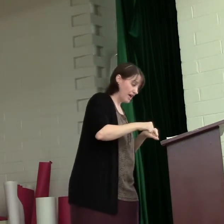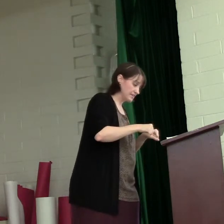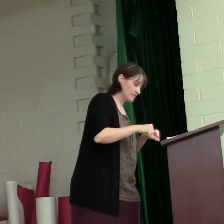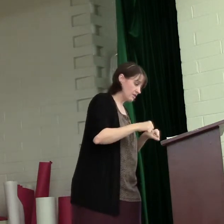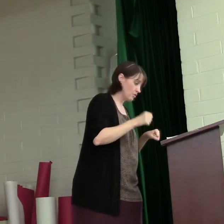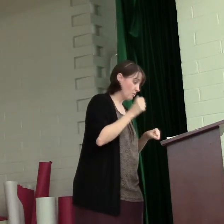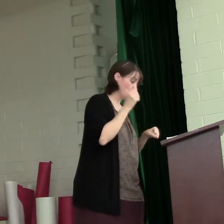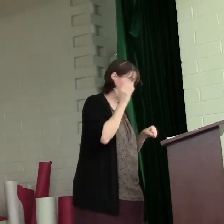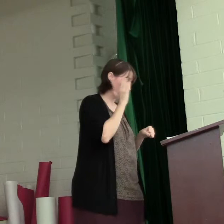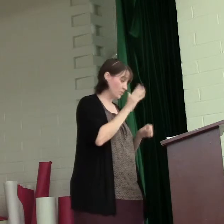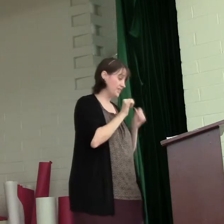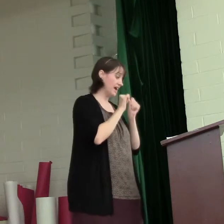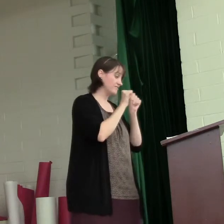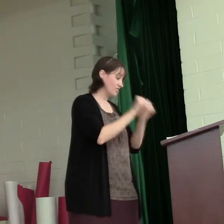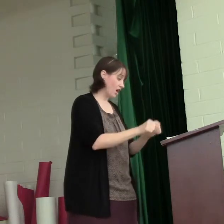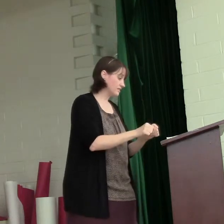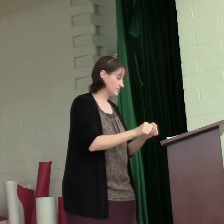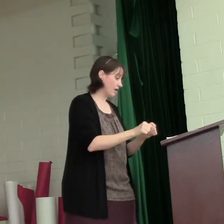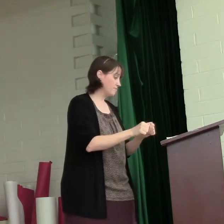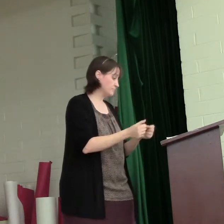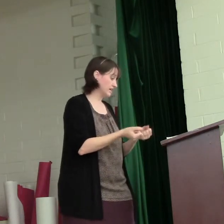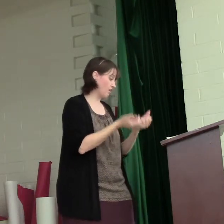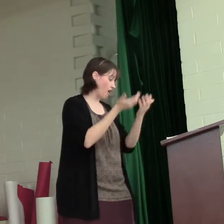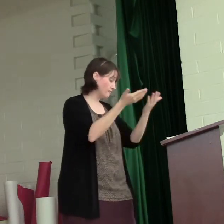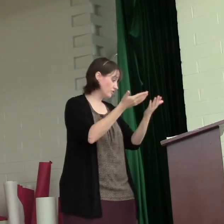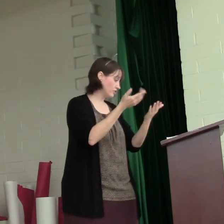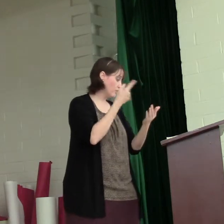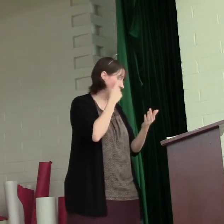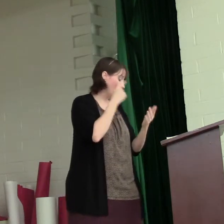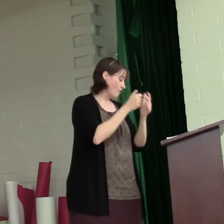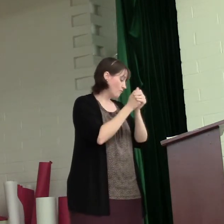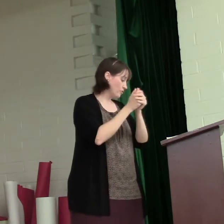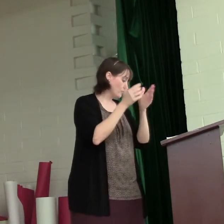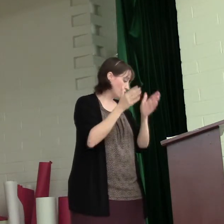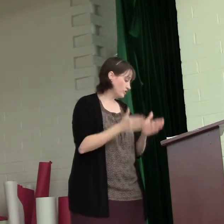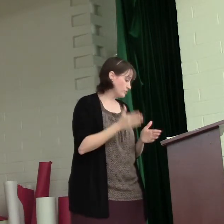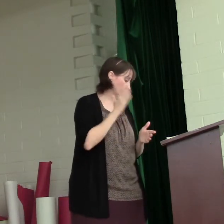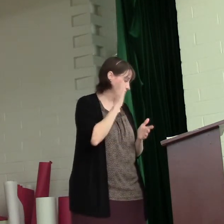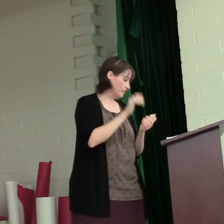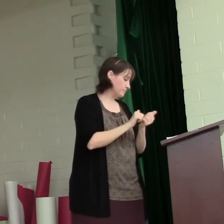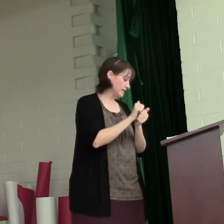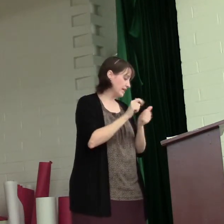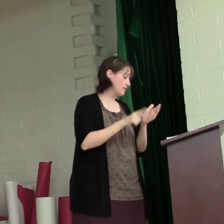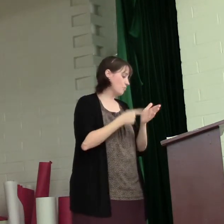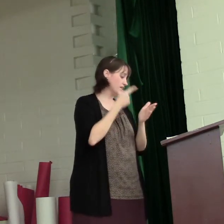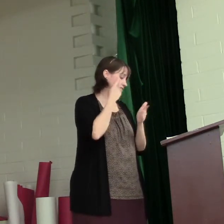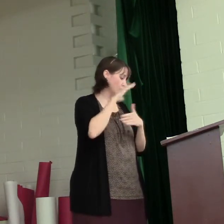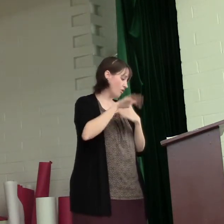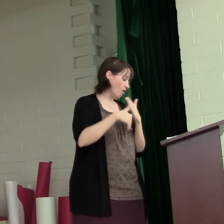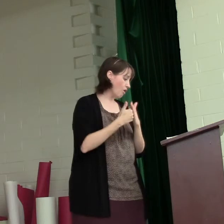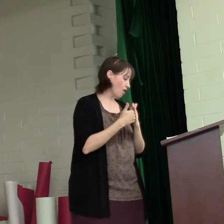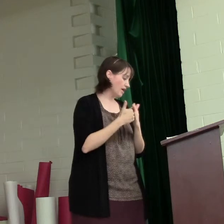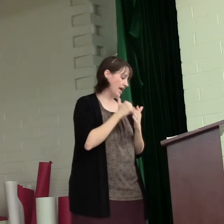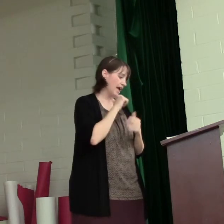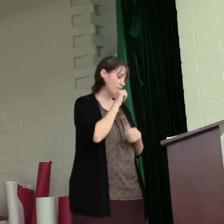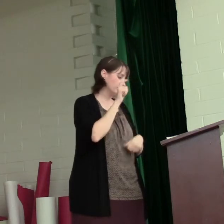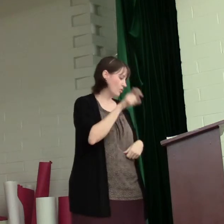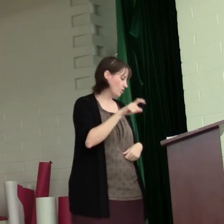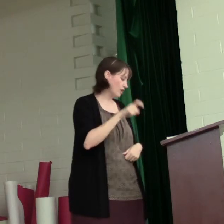Otherwise, would they have not stopped being offered? For the worshipers would have been cleansed once for all, and would no longer